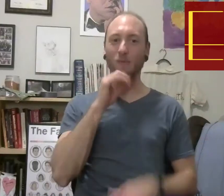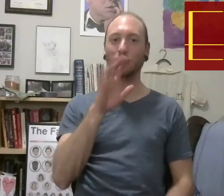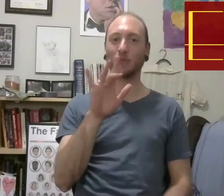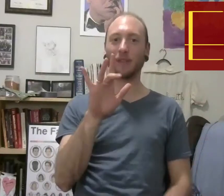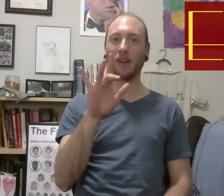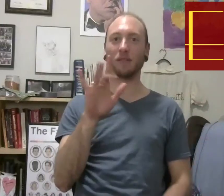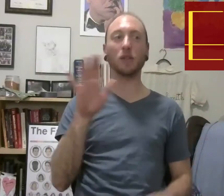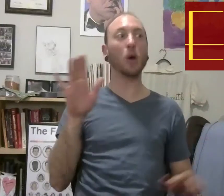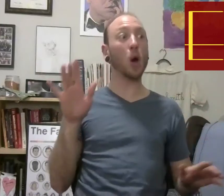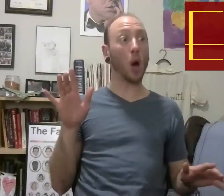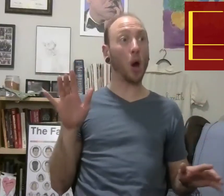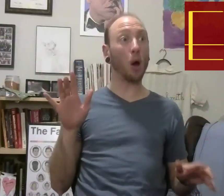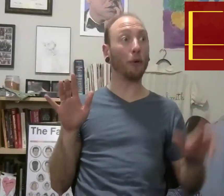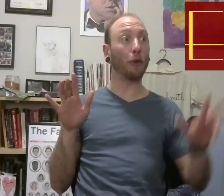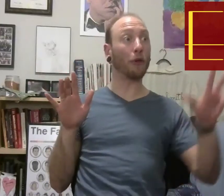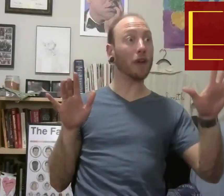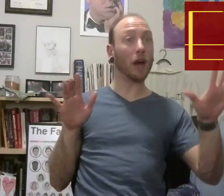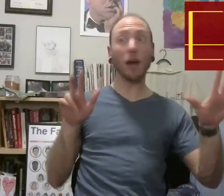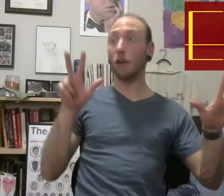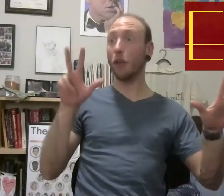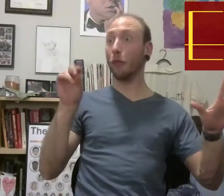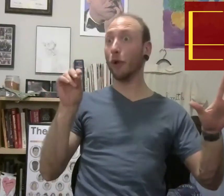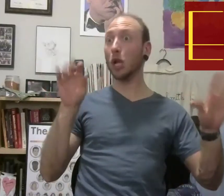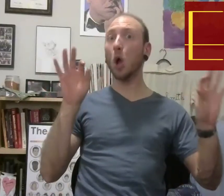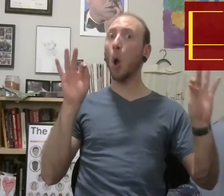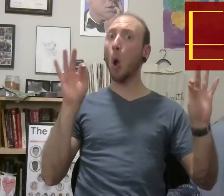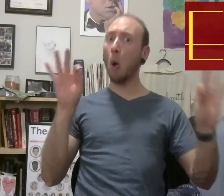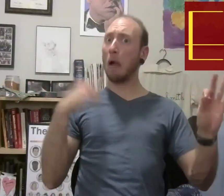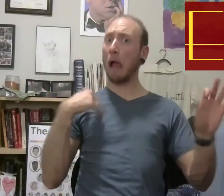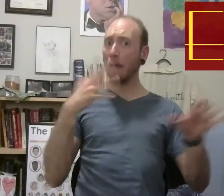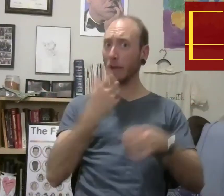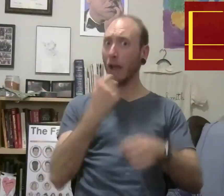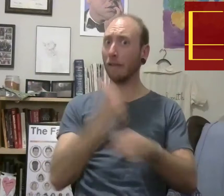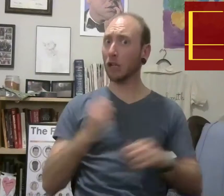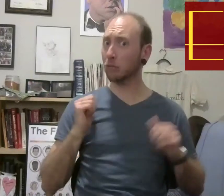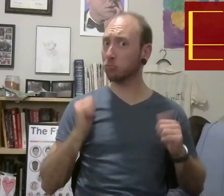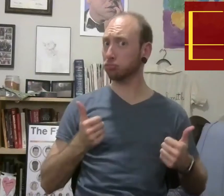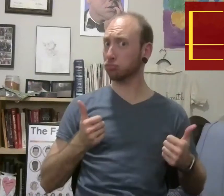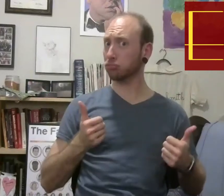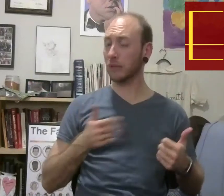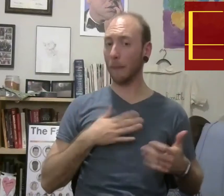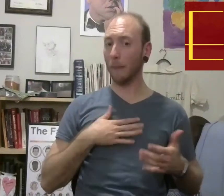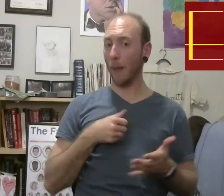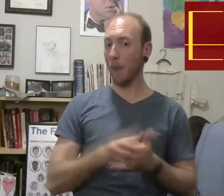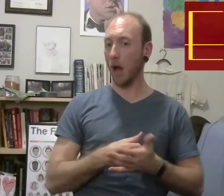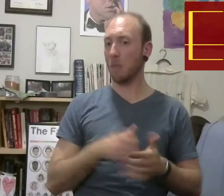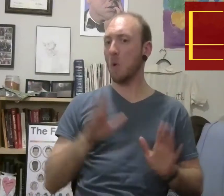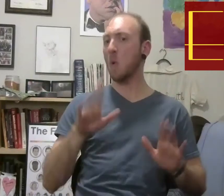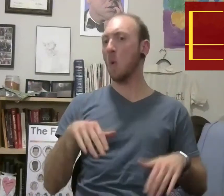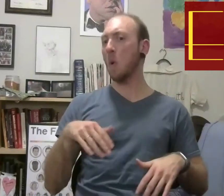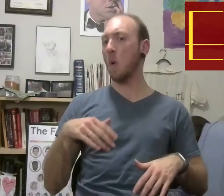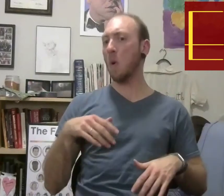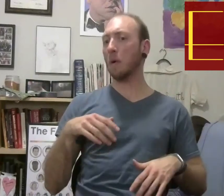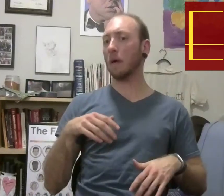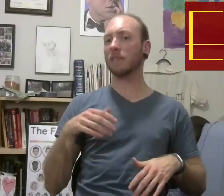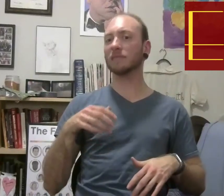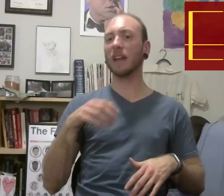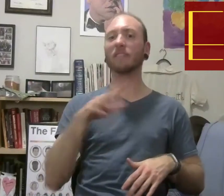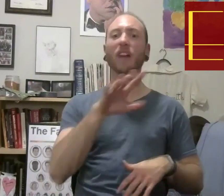time. I won't hit this terrible bottom. I won't hit it for, another decade or so,